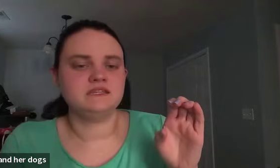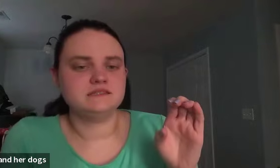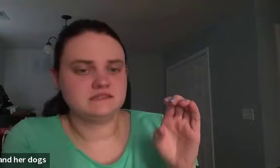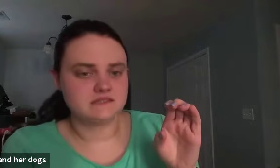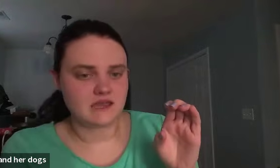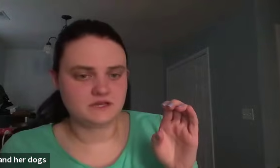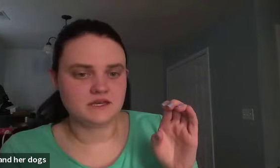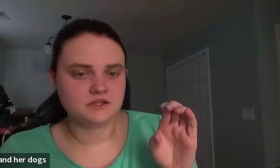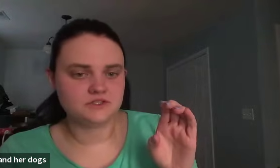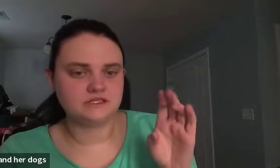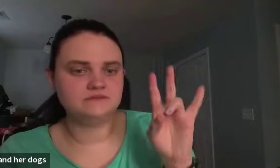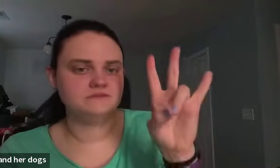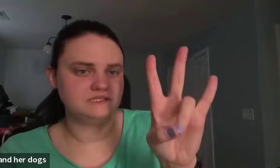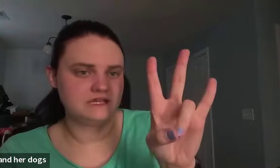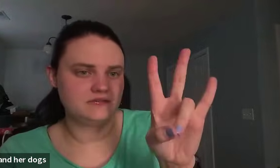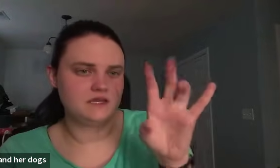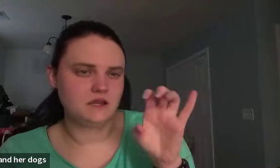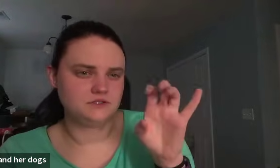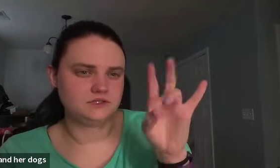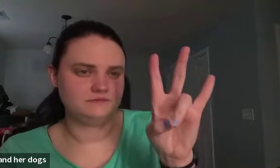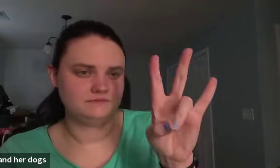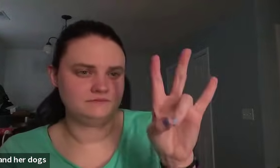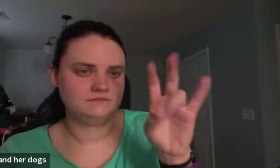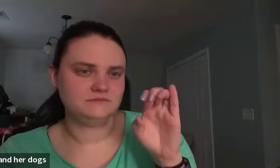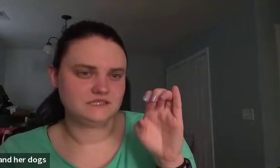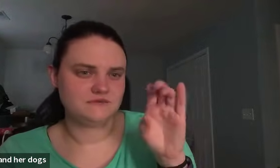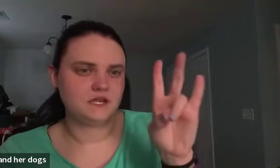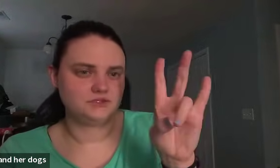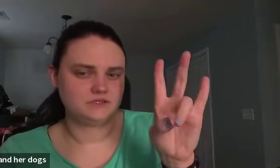Then 700, 700, 700.